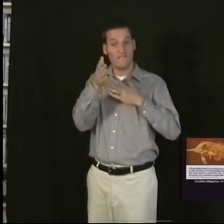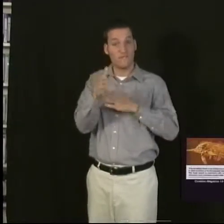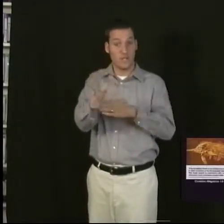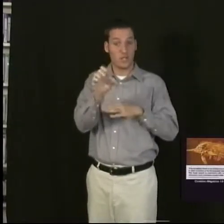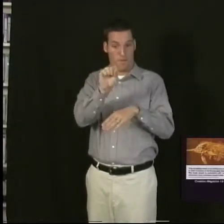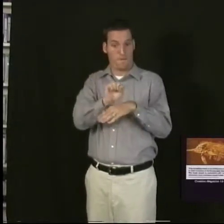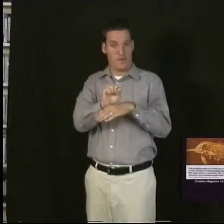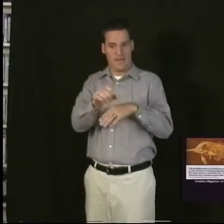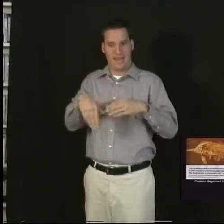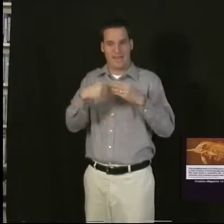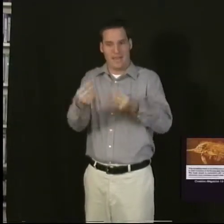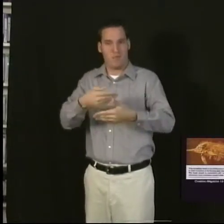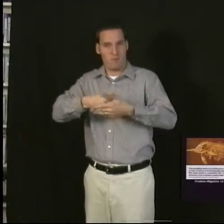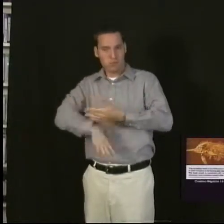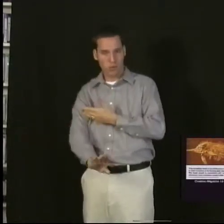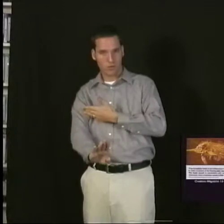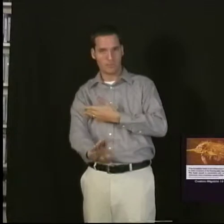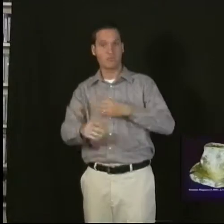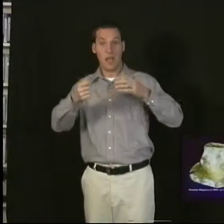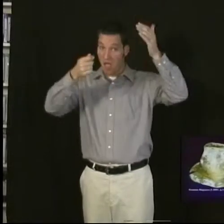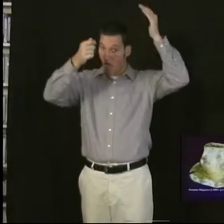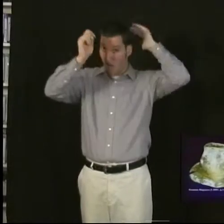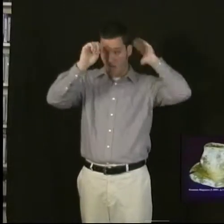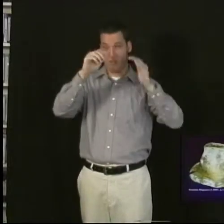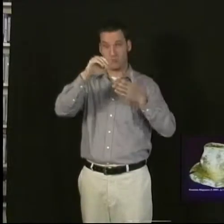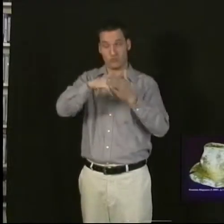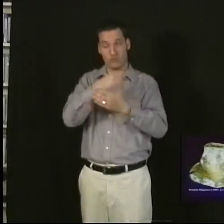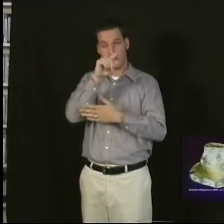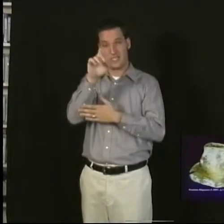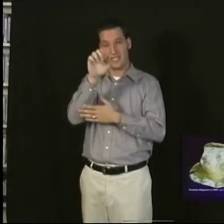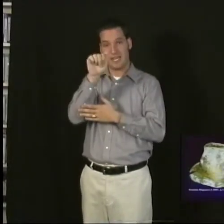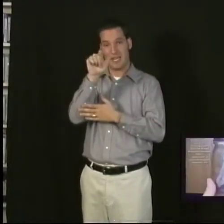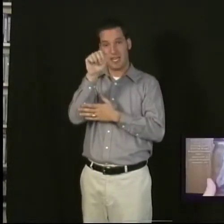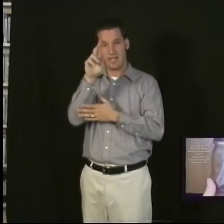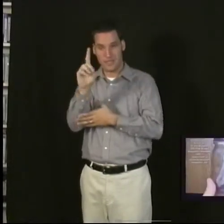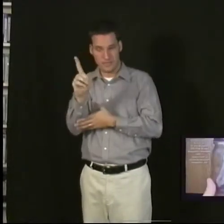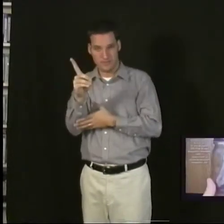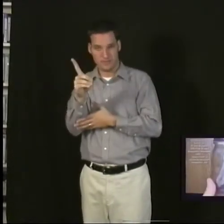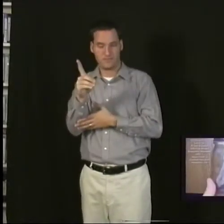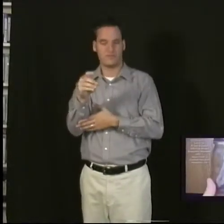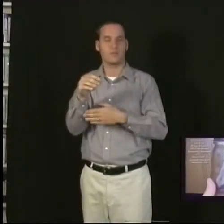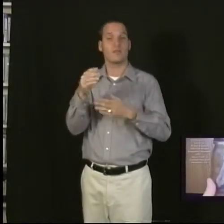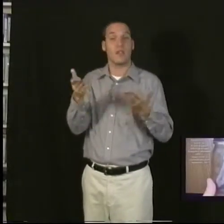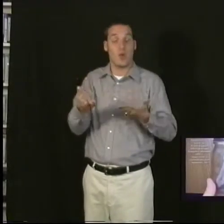birth. Petrified hat from New Zealand. Here's a petrified pickle in our museum.